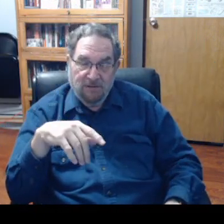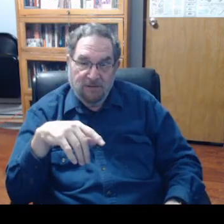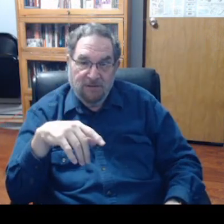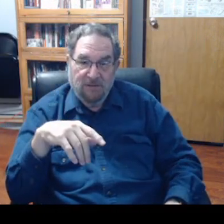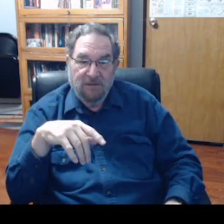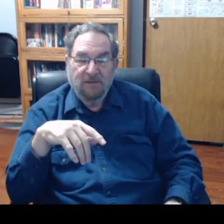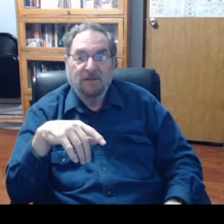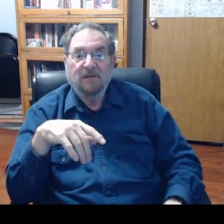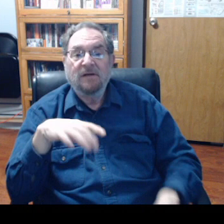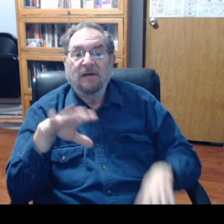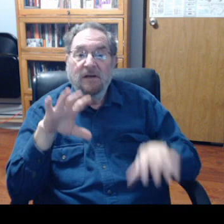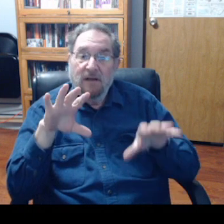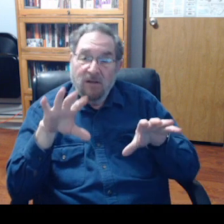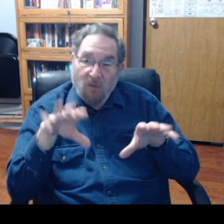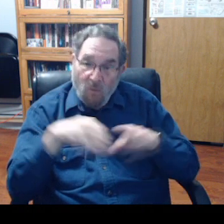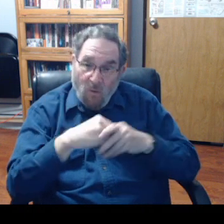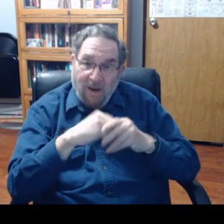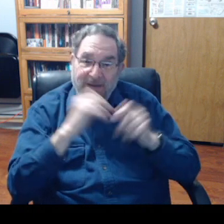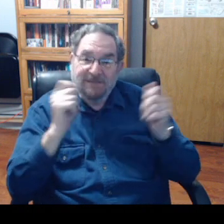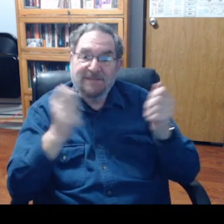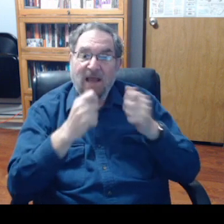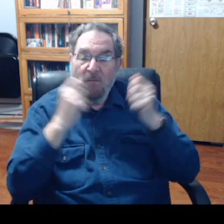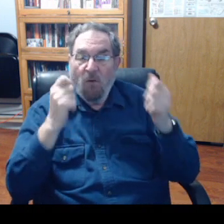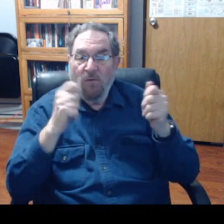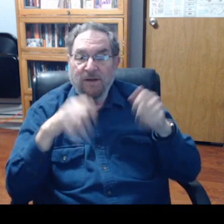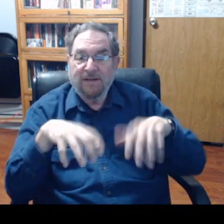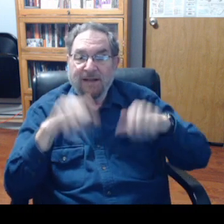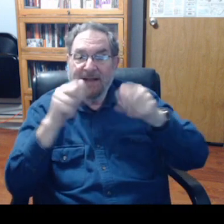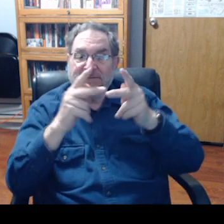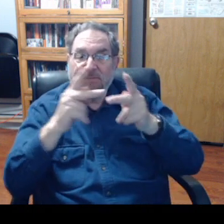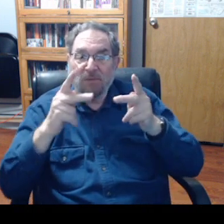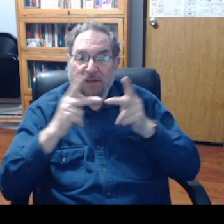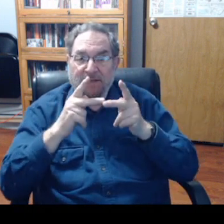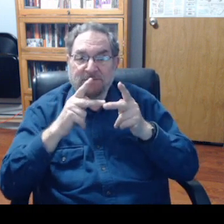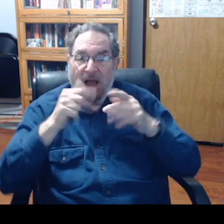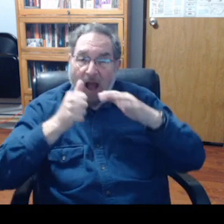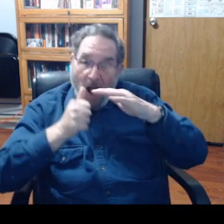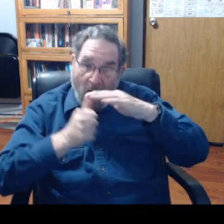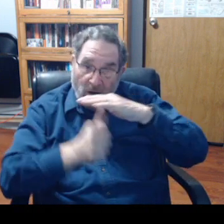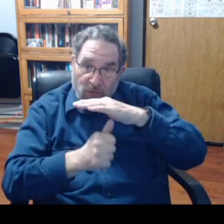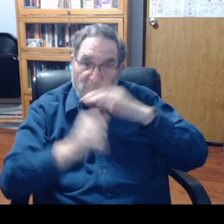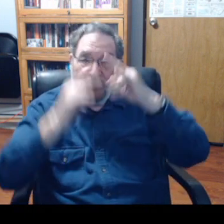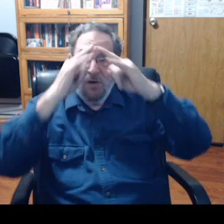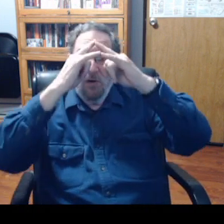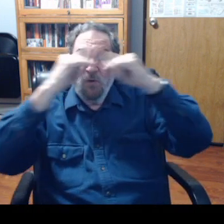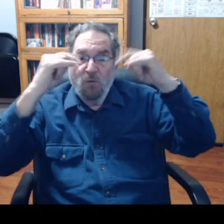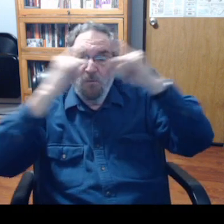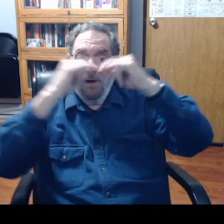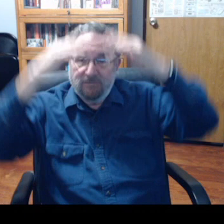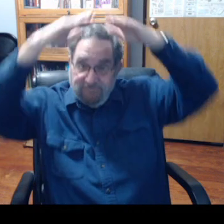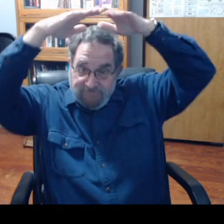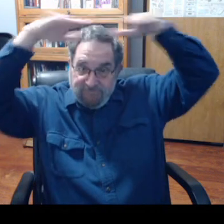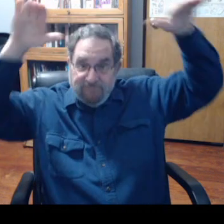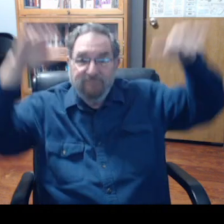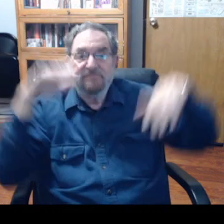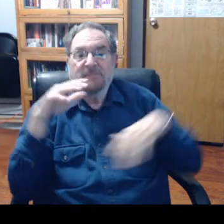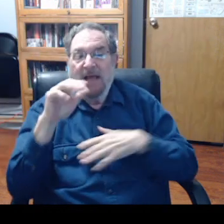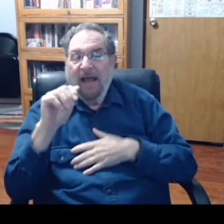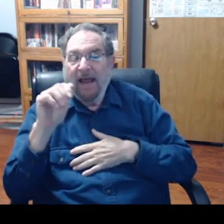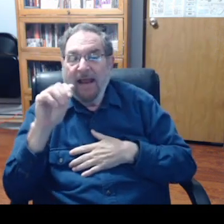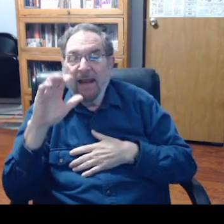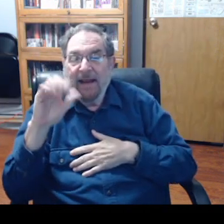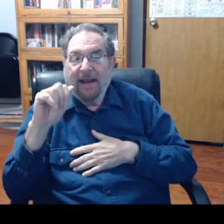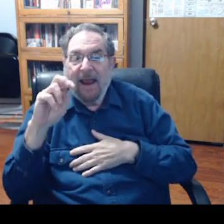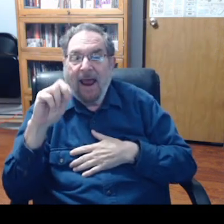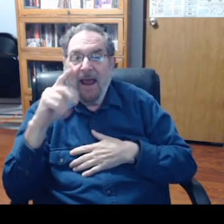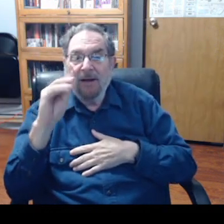covering. The wedding ceremony takes place under the kippah,